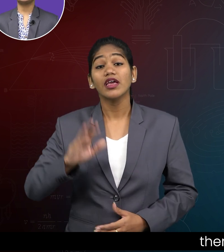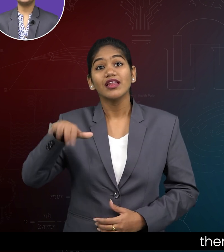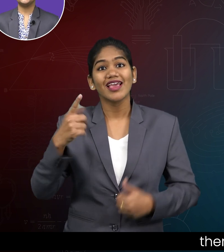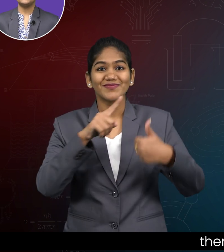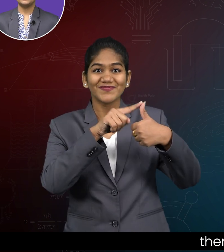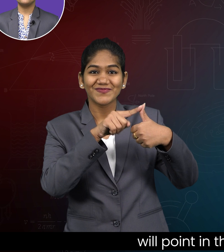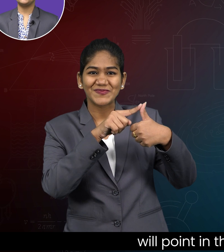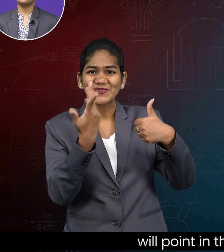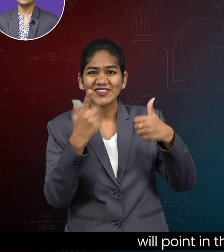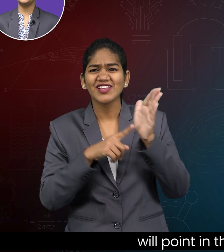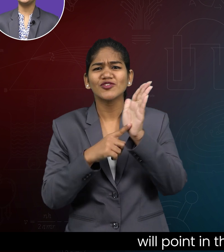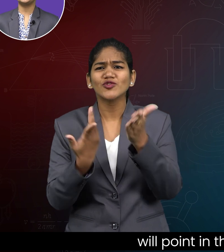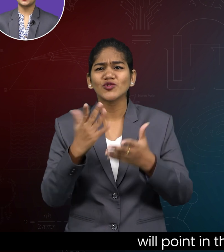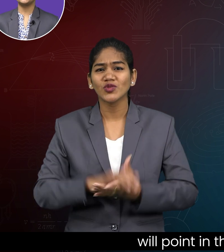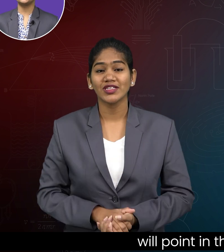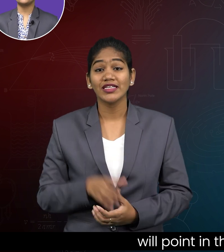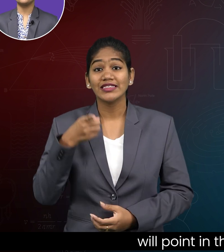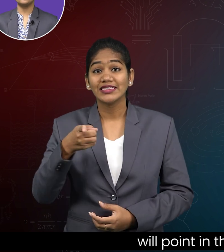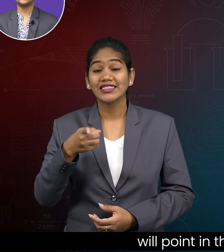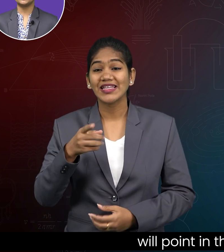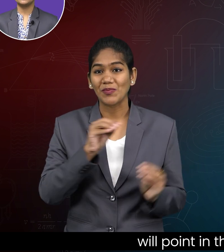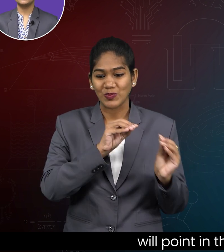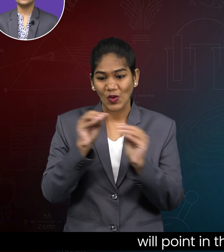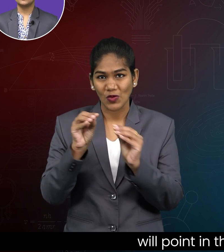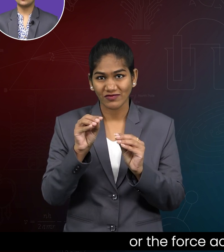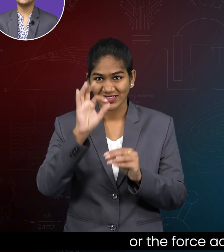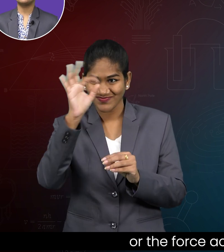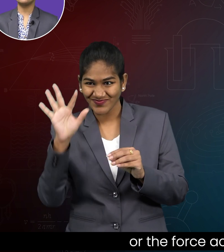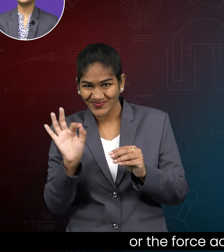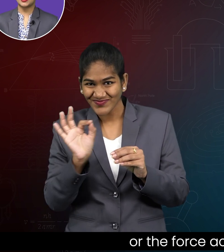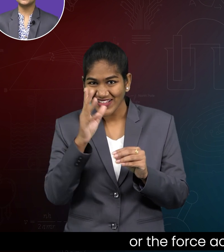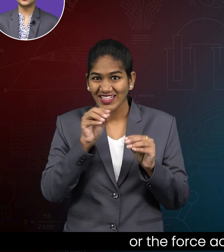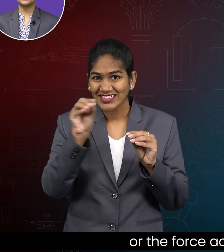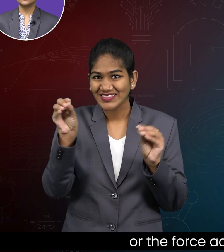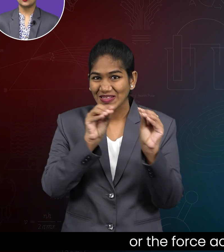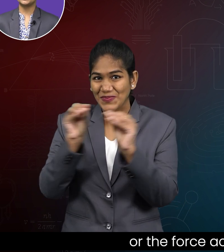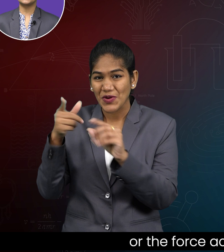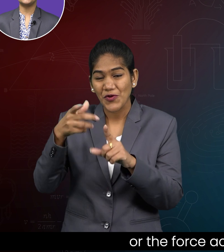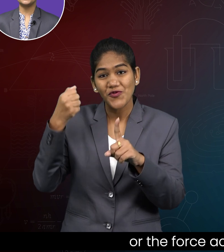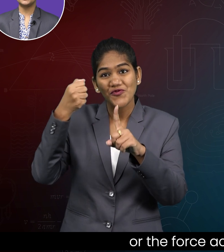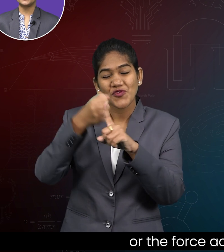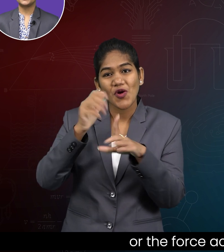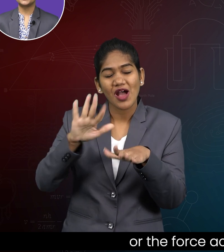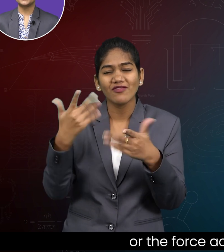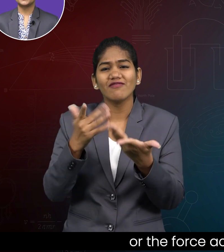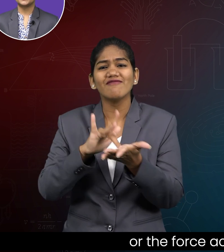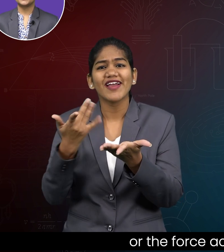then the thumb will point in the direction of motion or the force acting on the